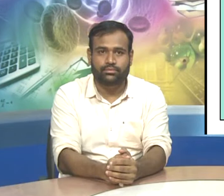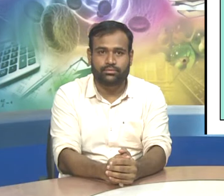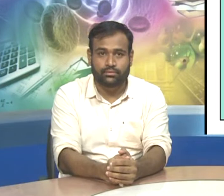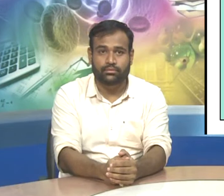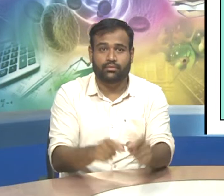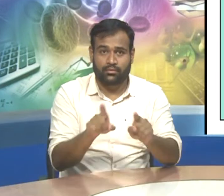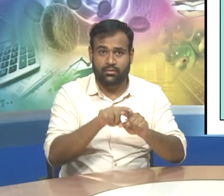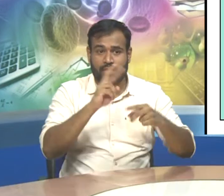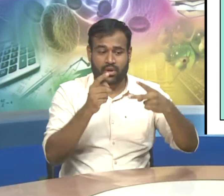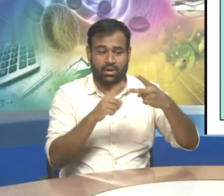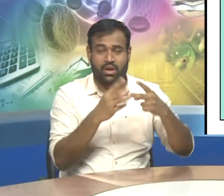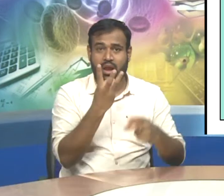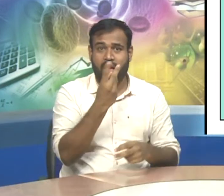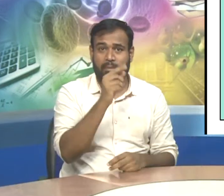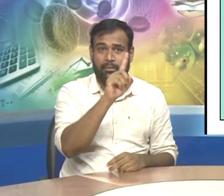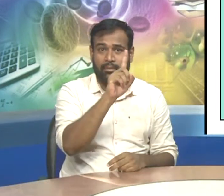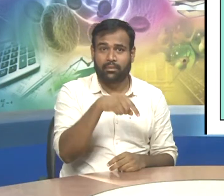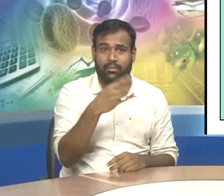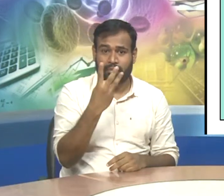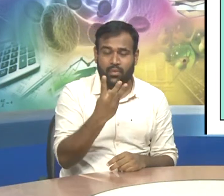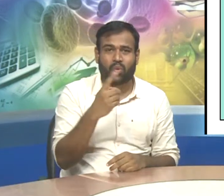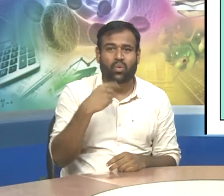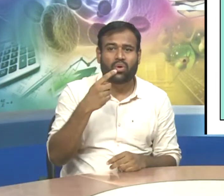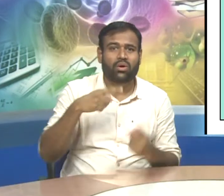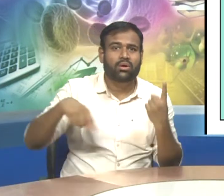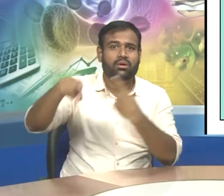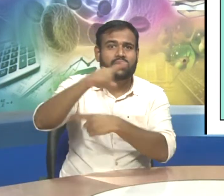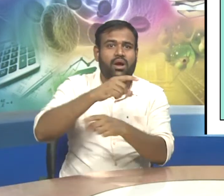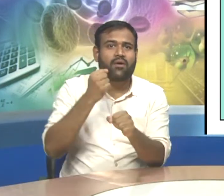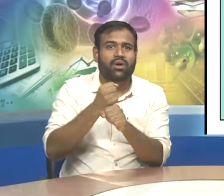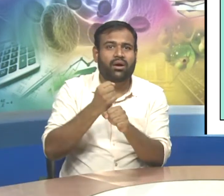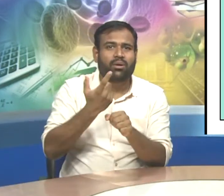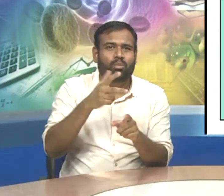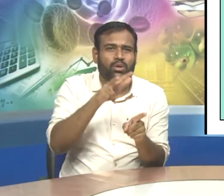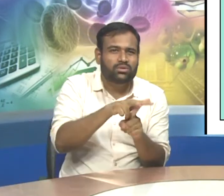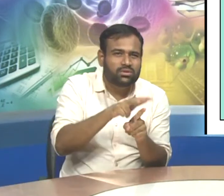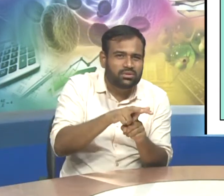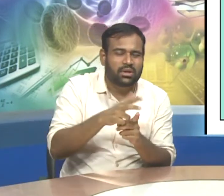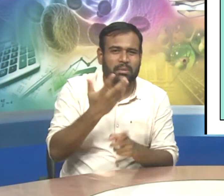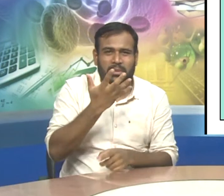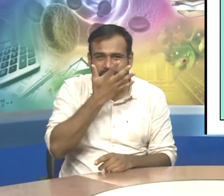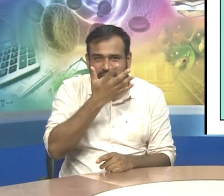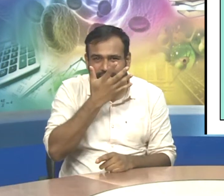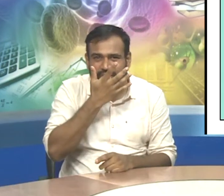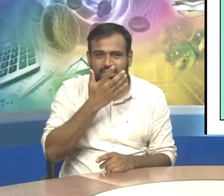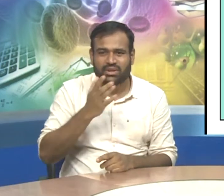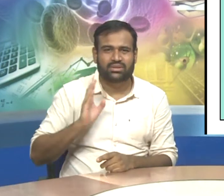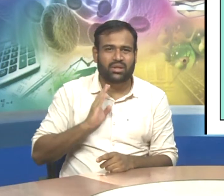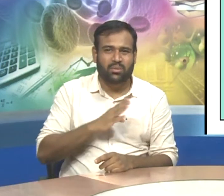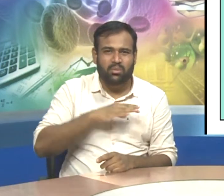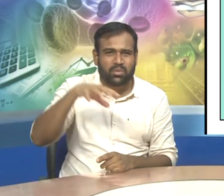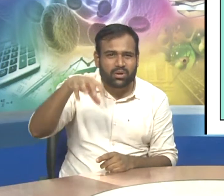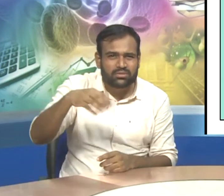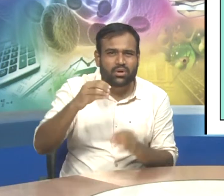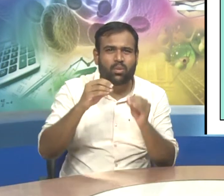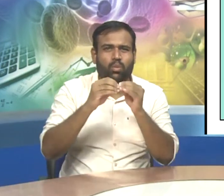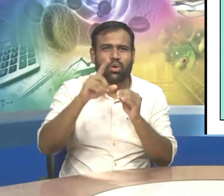And also the 1/3 should be the electorates consisting of members of